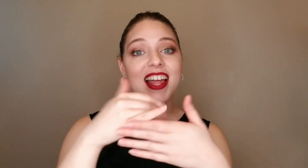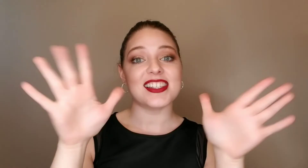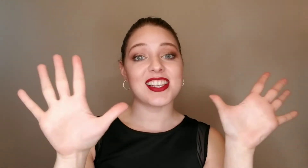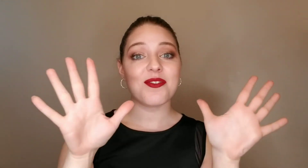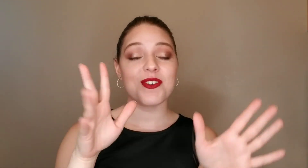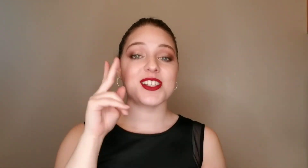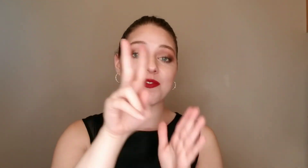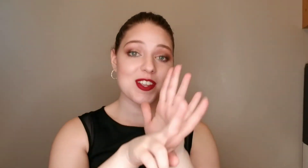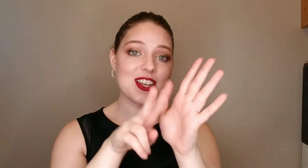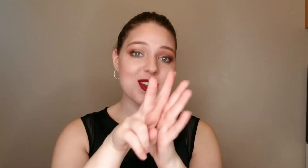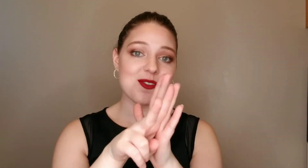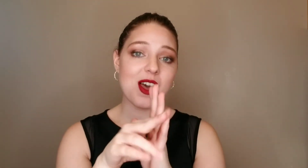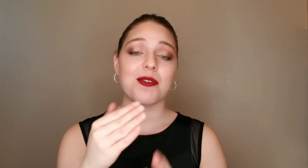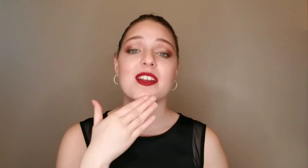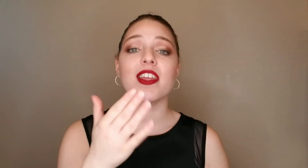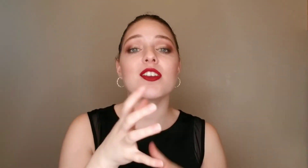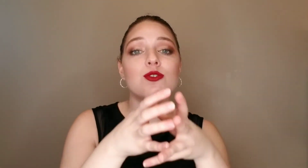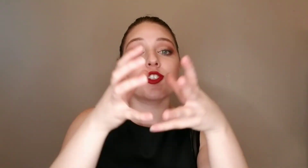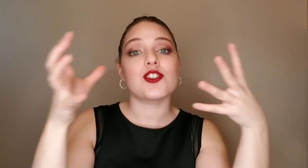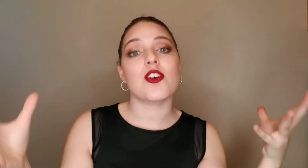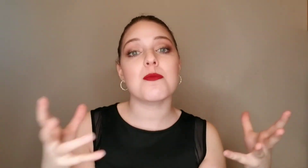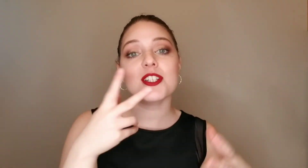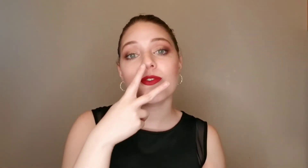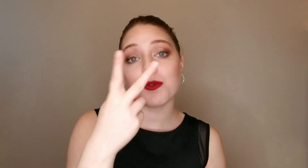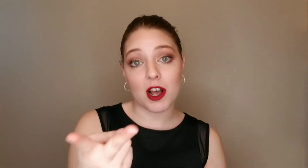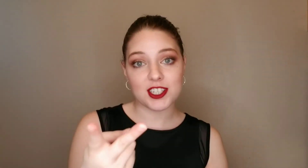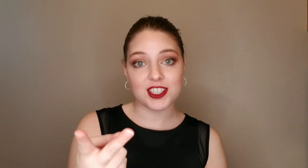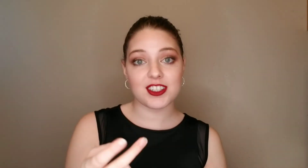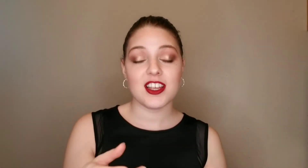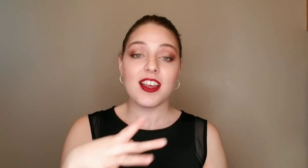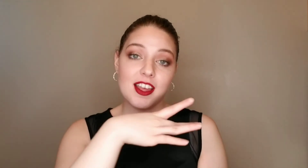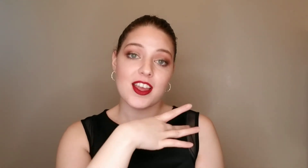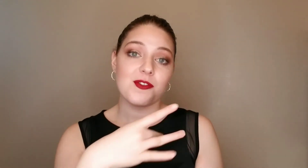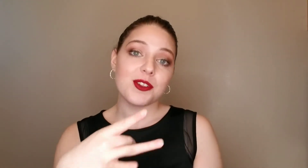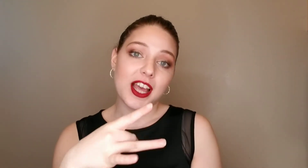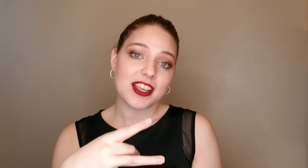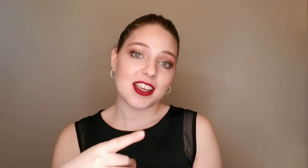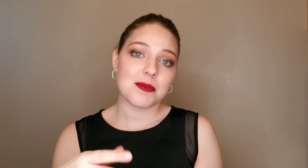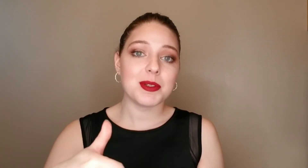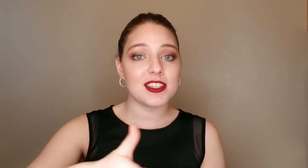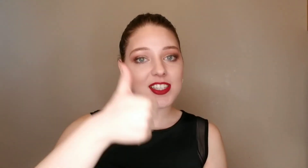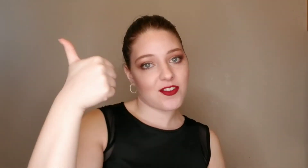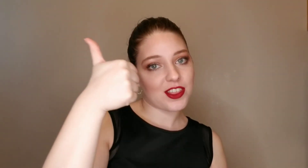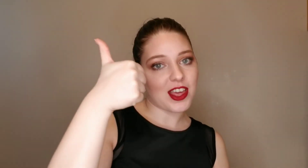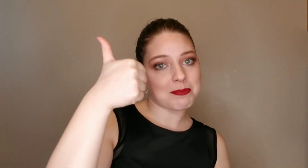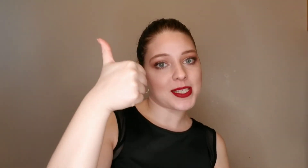That's it for this video. I want to thank you so much for watching. If you like it, please give it a thumbs up